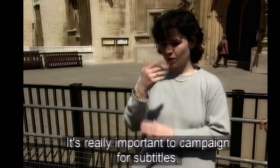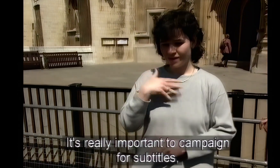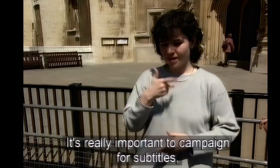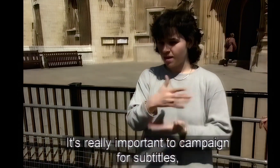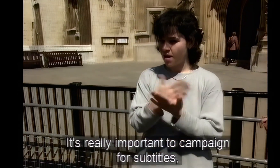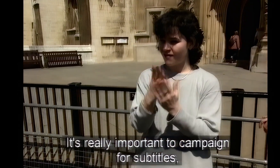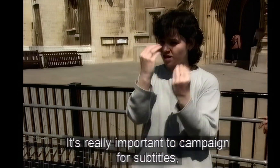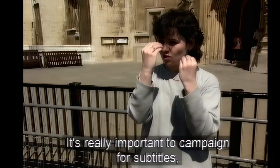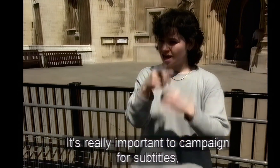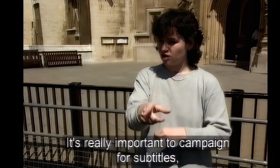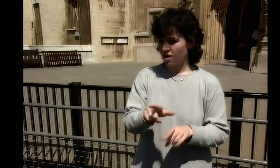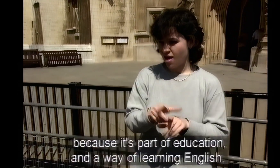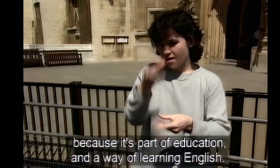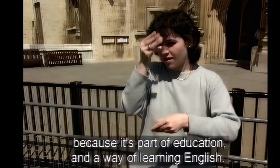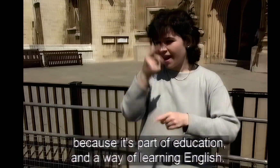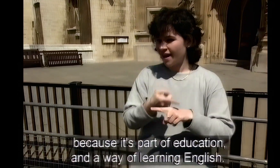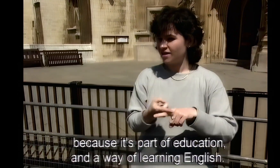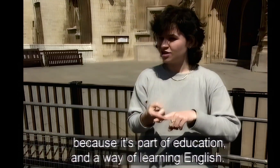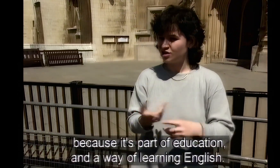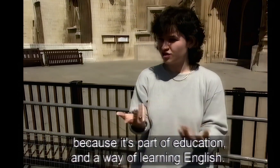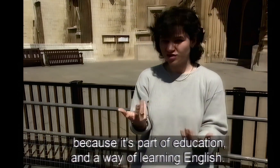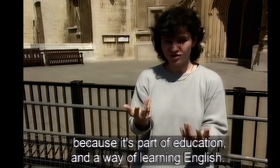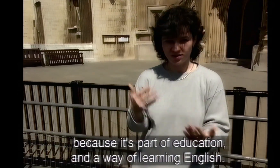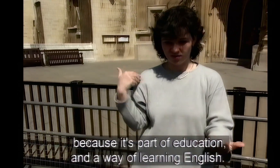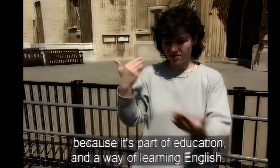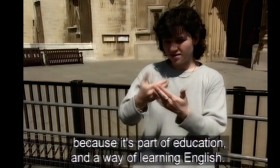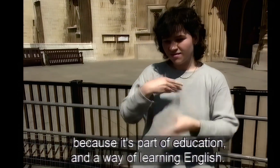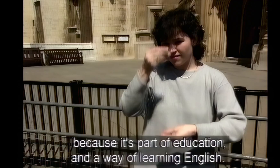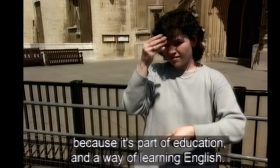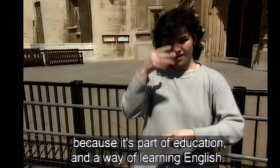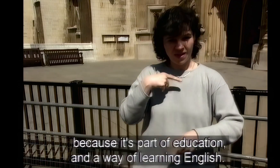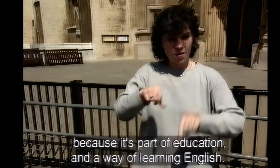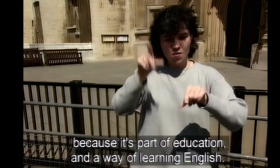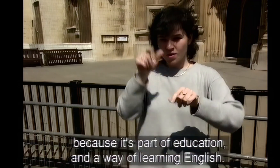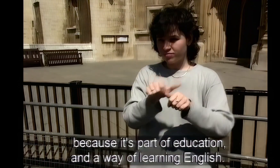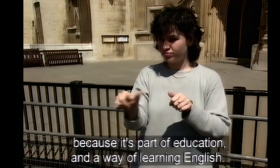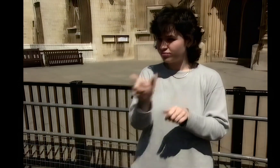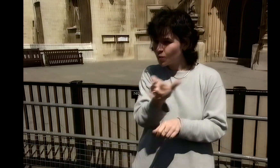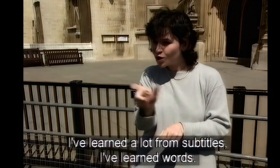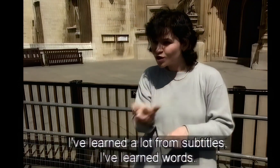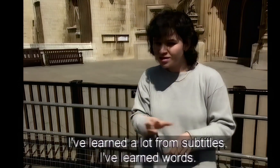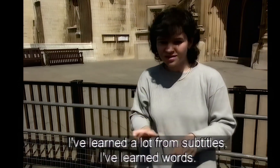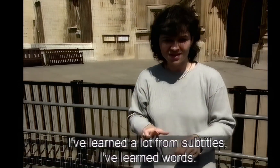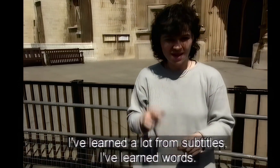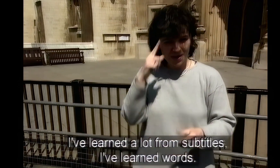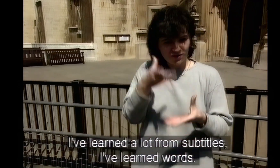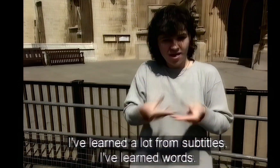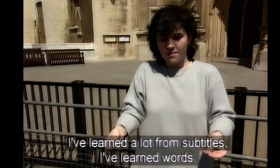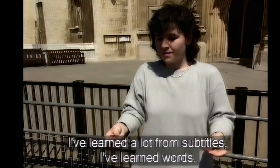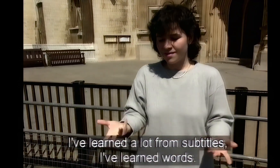campaign for subtitles because I believe it's part of education and a way of learning English. So far, I feel I've learned a lot from subtitles. I've learned words,